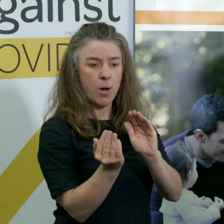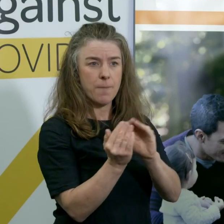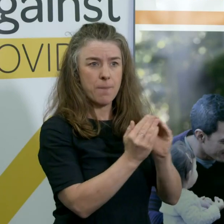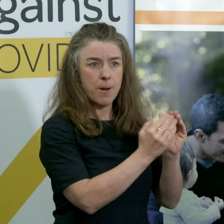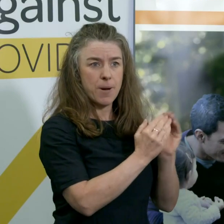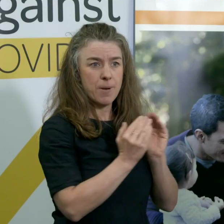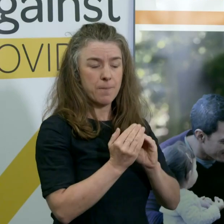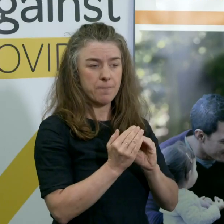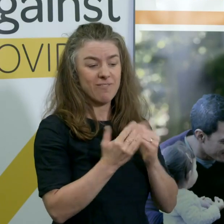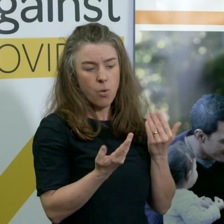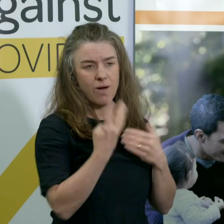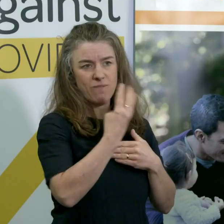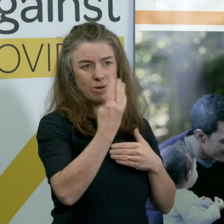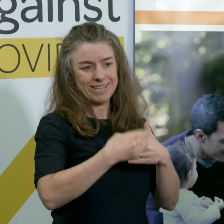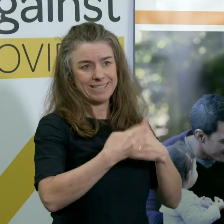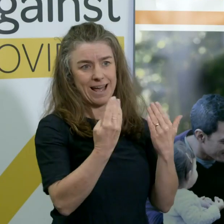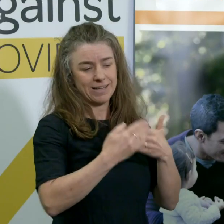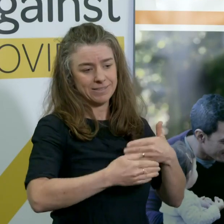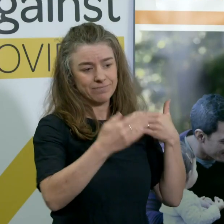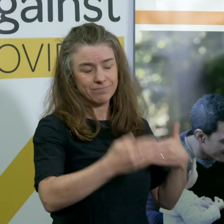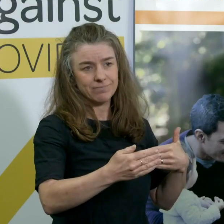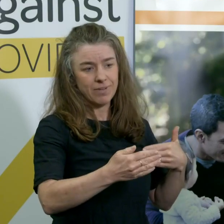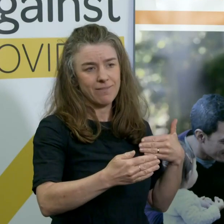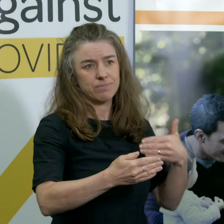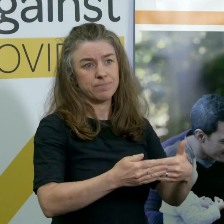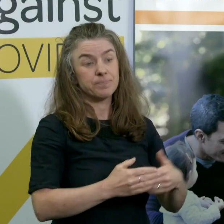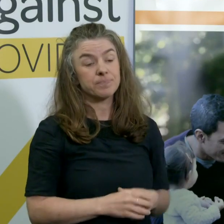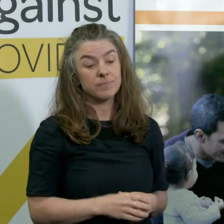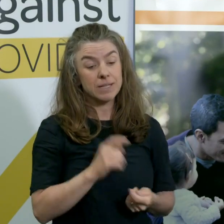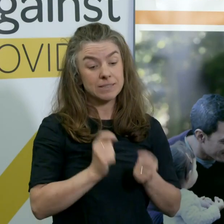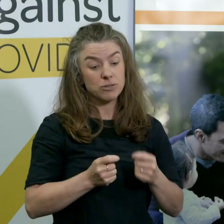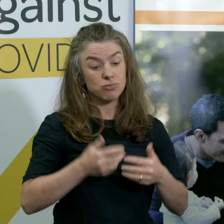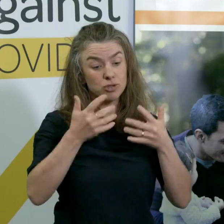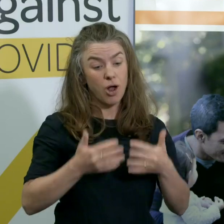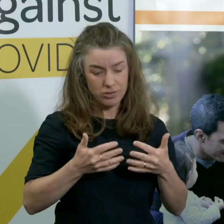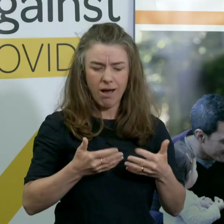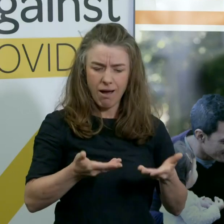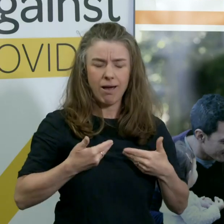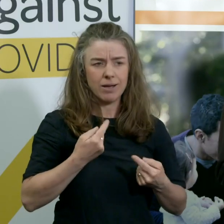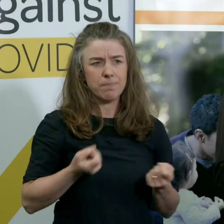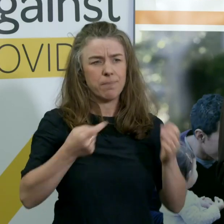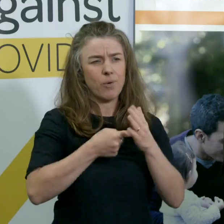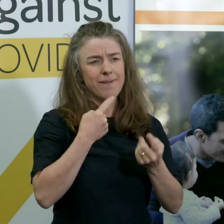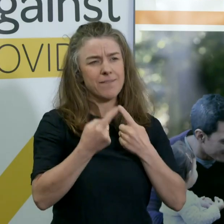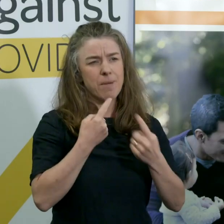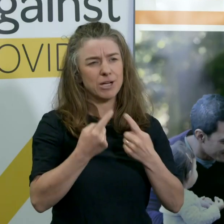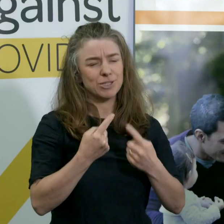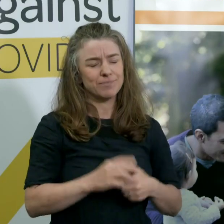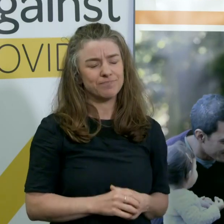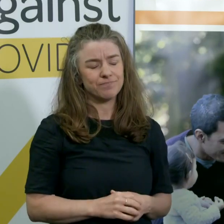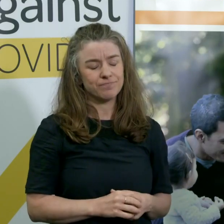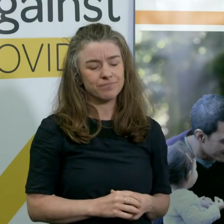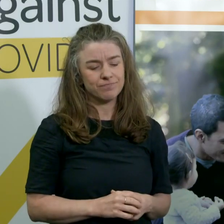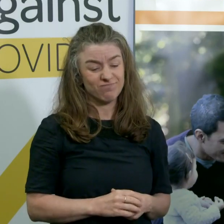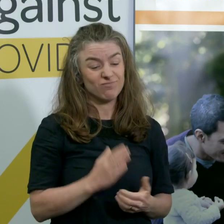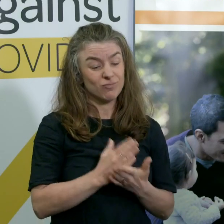will do so for the full 14-day period. The test results have given us some important information indicating quite clearly